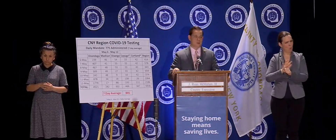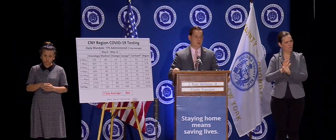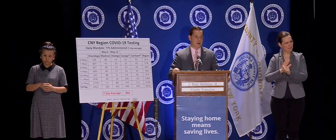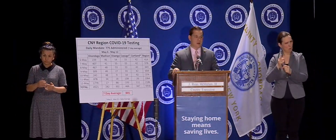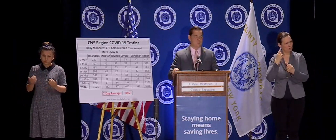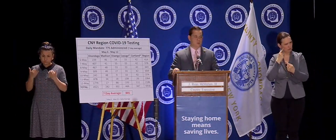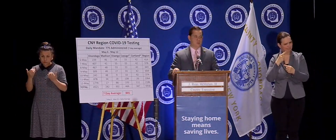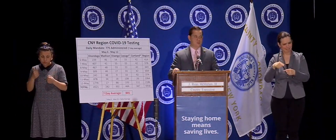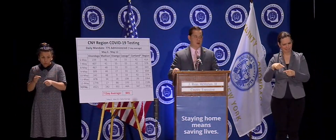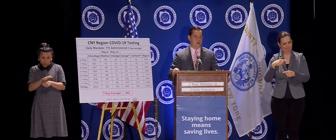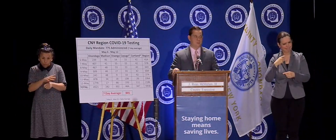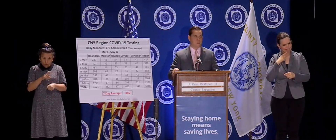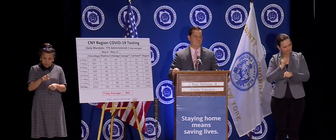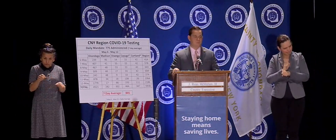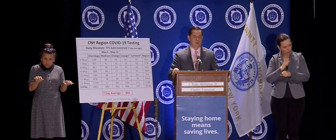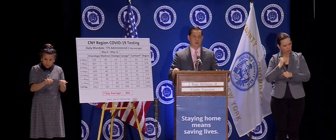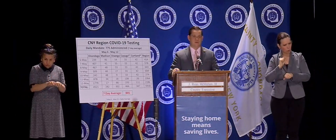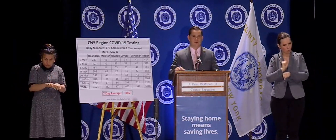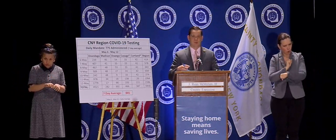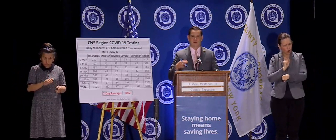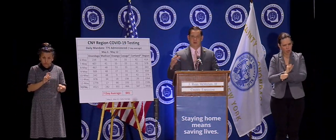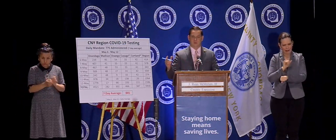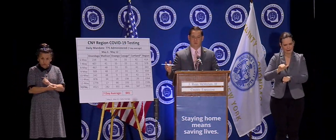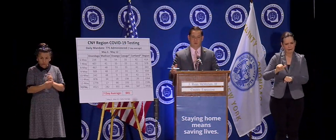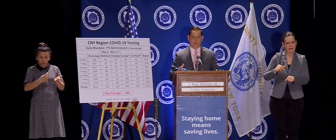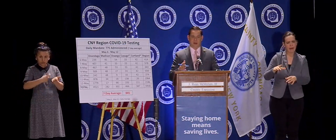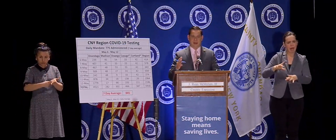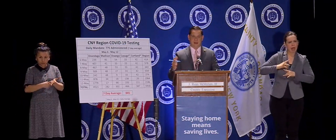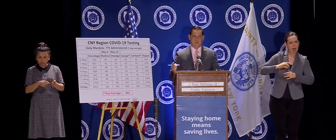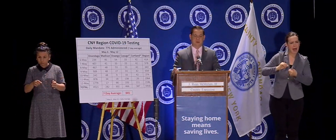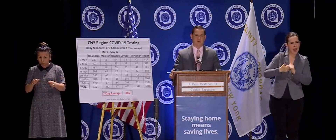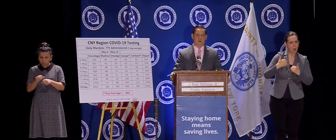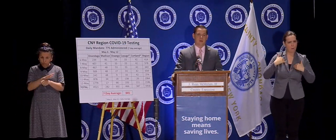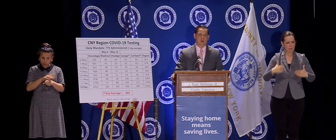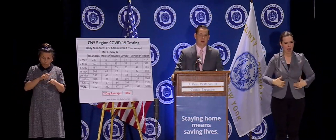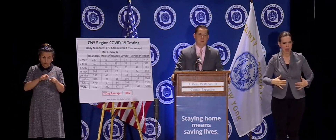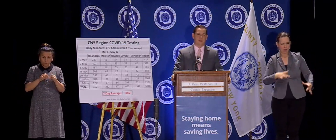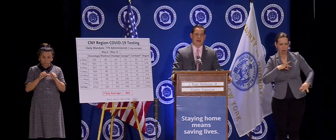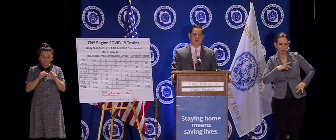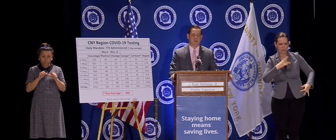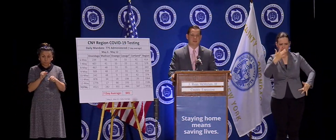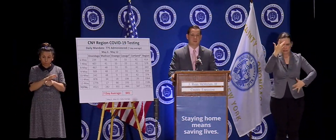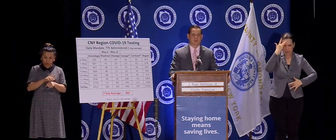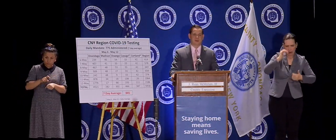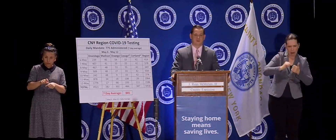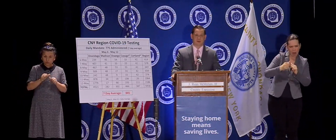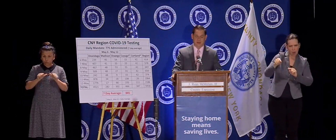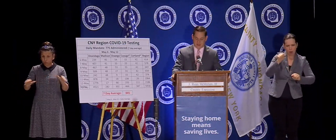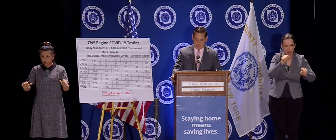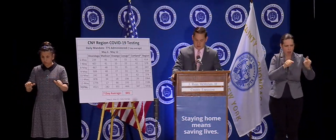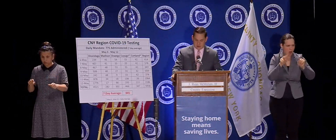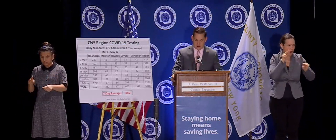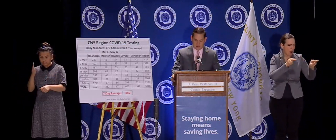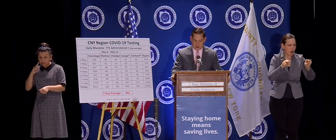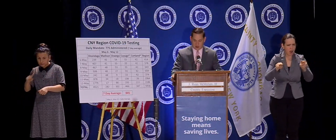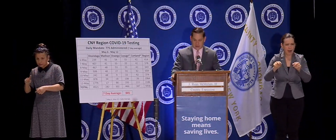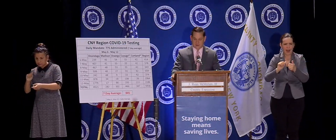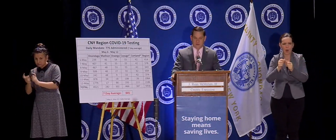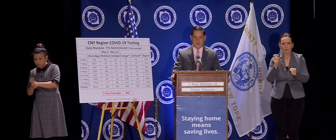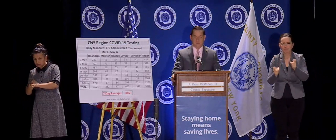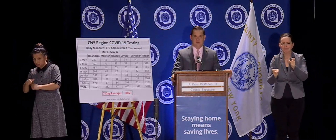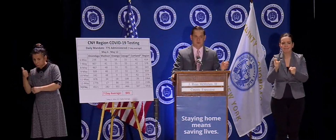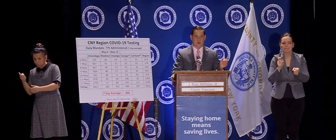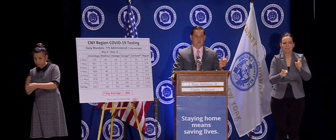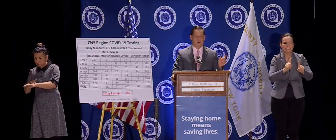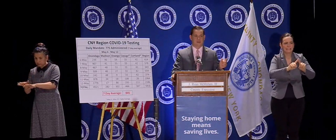regulations to restart. You have to pivot your plan, and pivot, and the data means something different than our